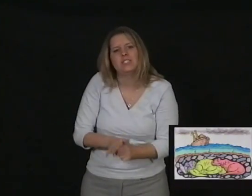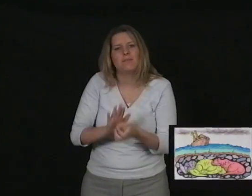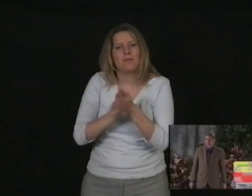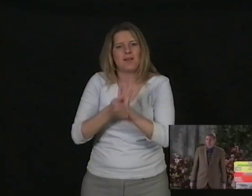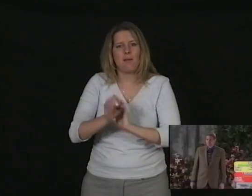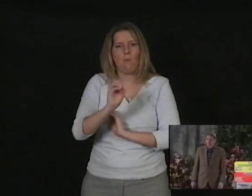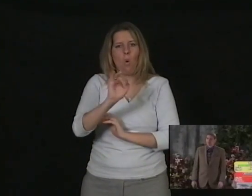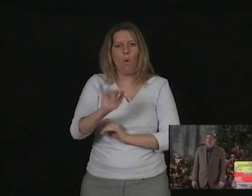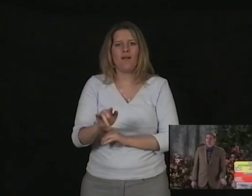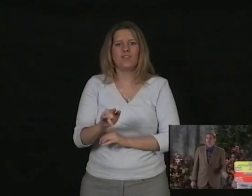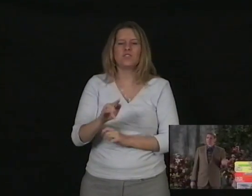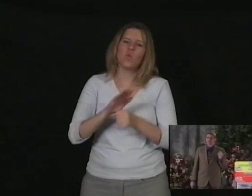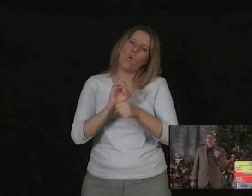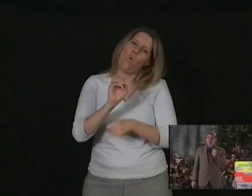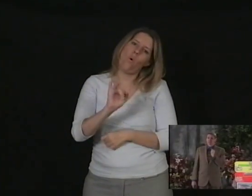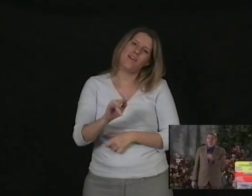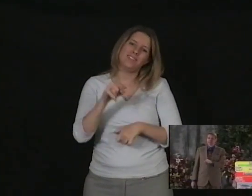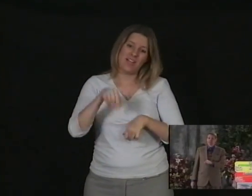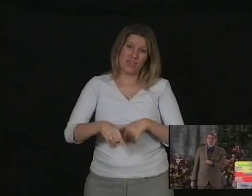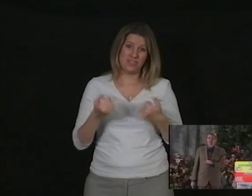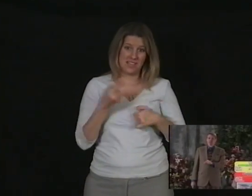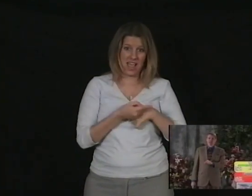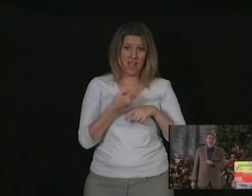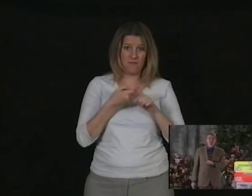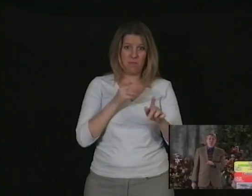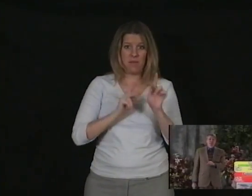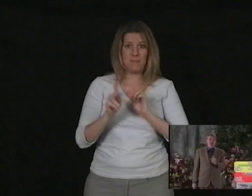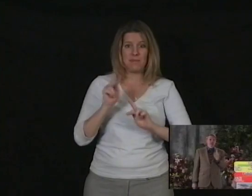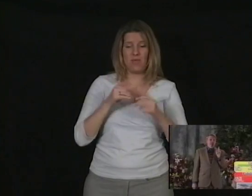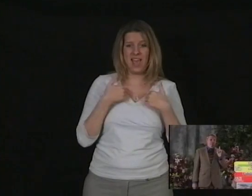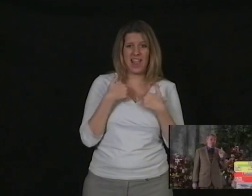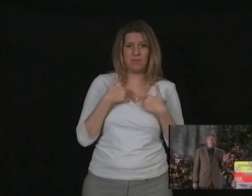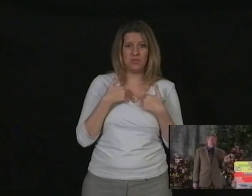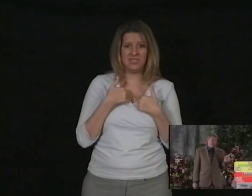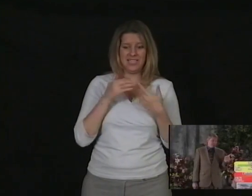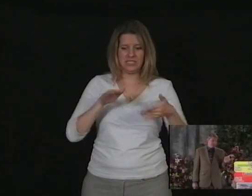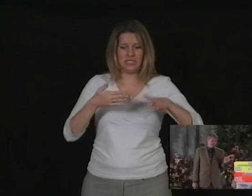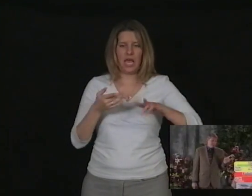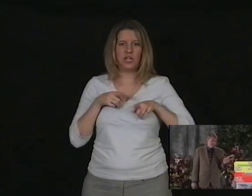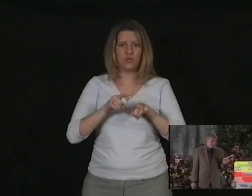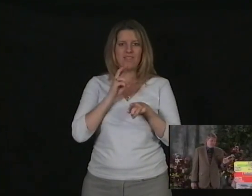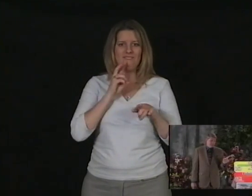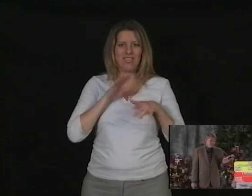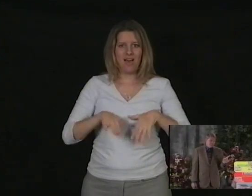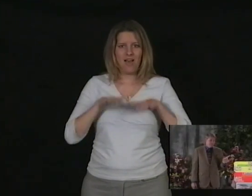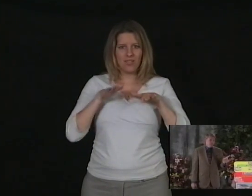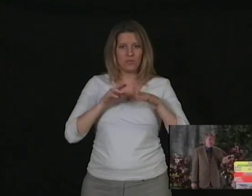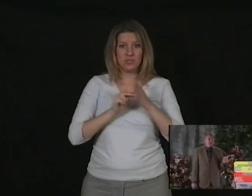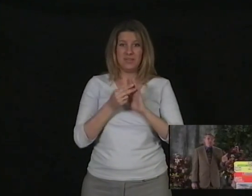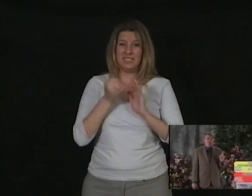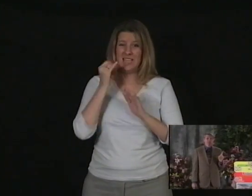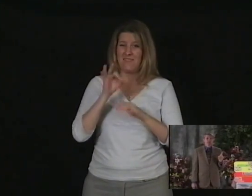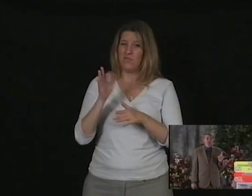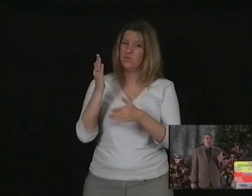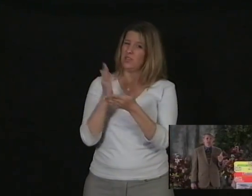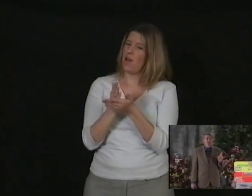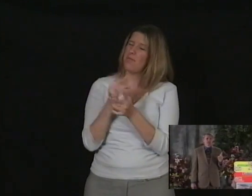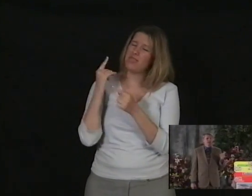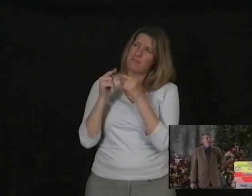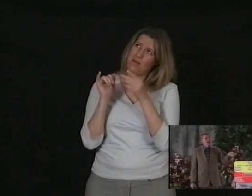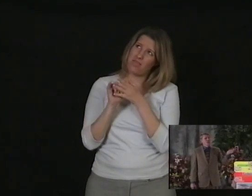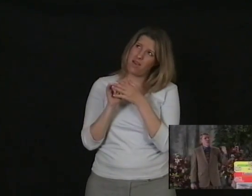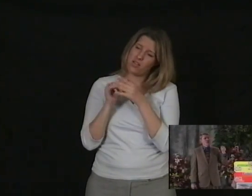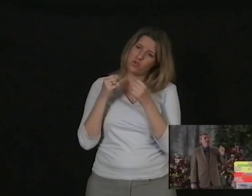oil. So the oil's down there today from the people and animals that drowned in that flood. Which means if you stop and think about